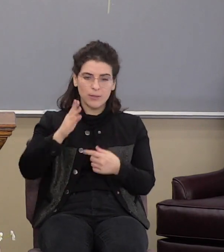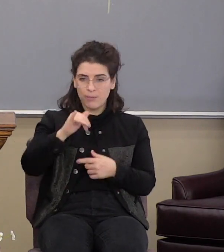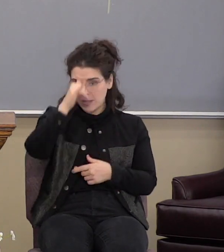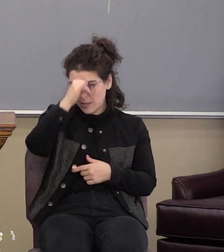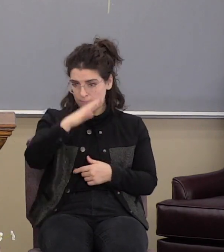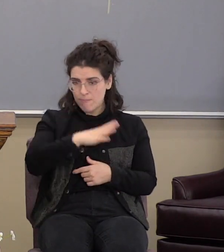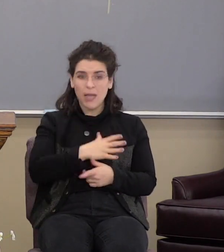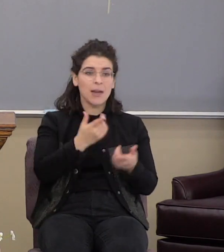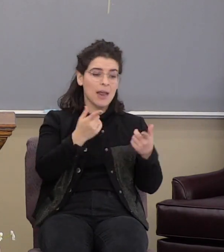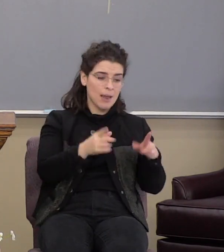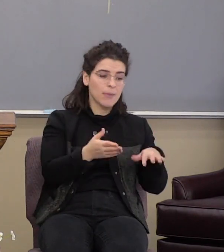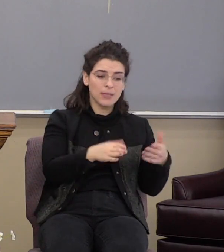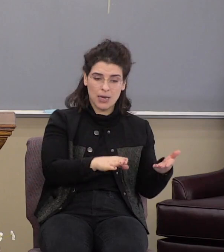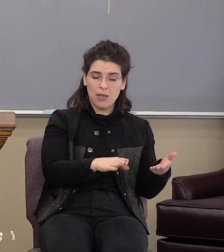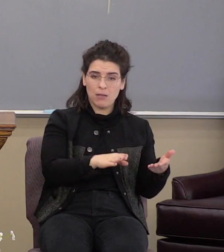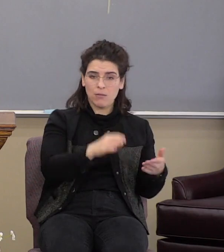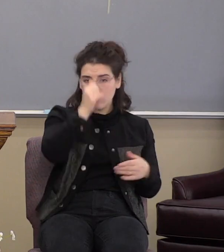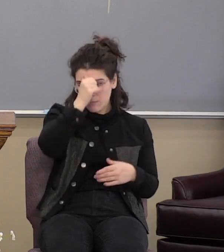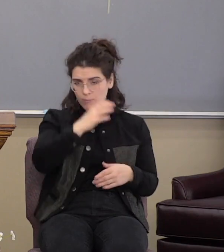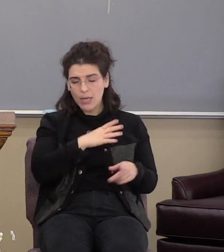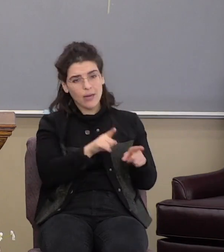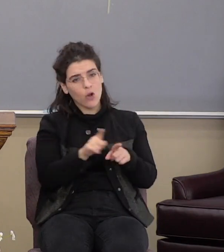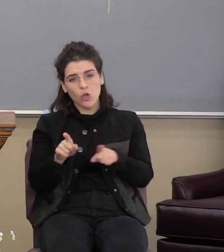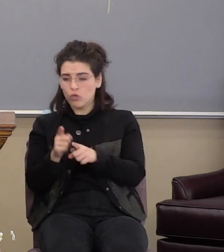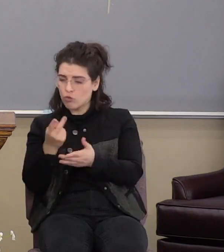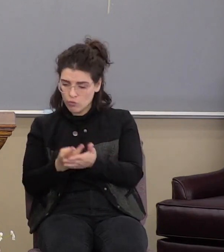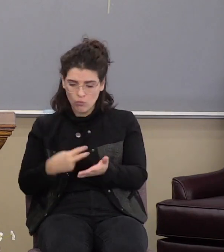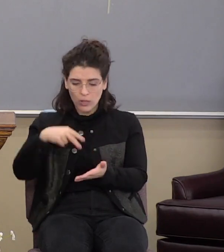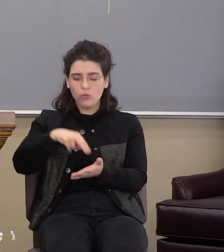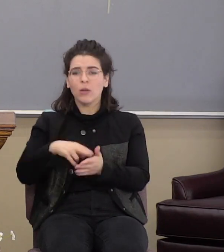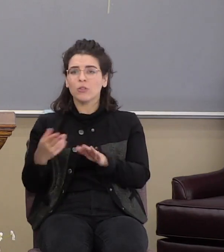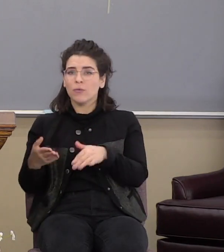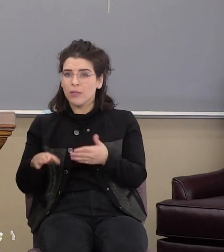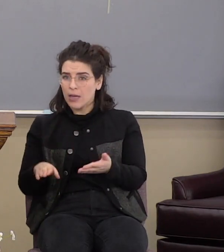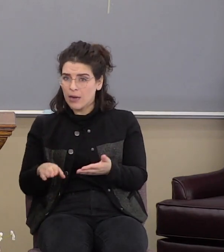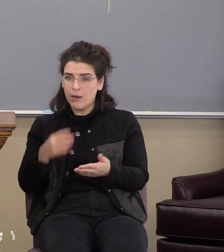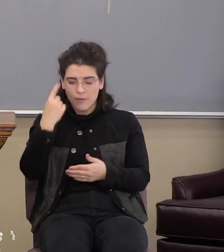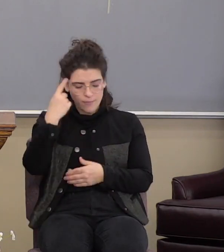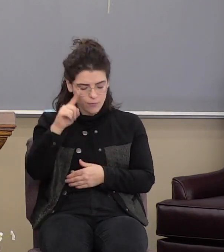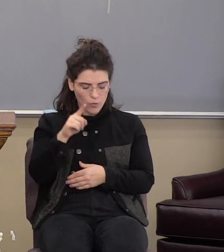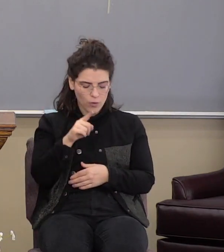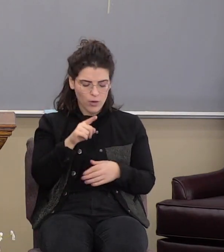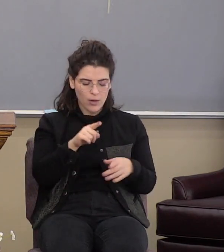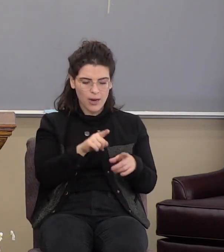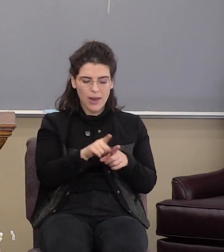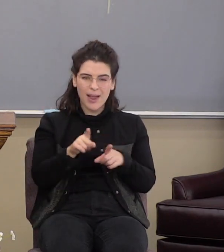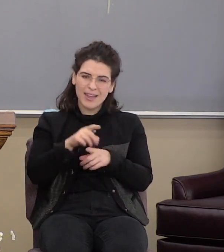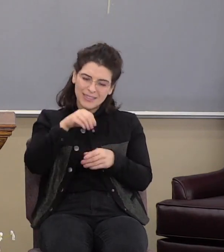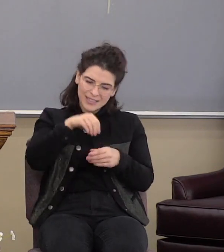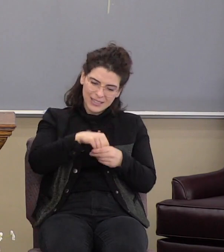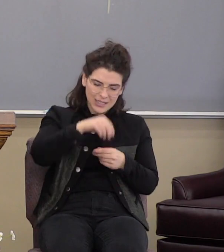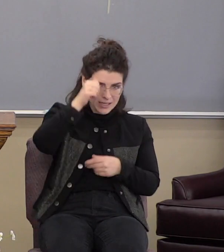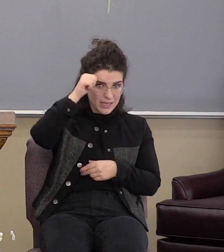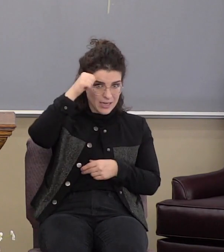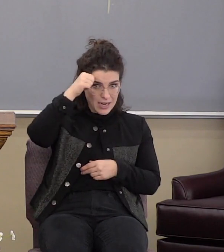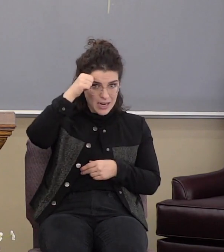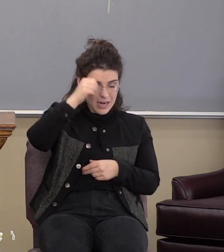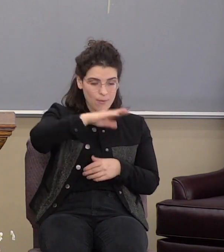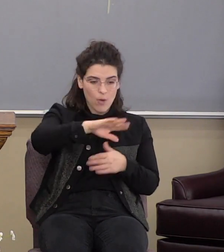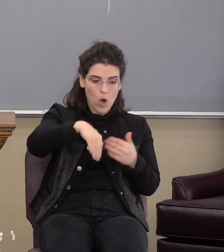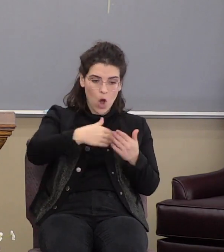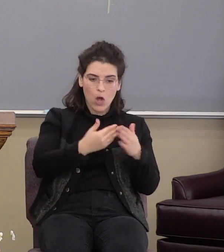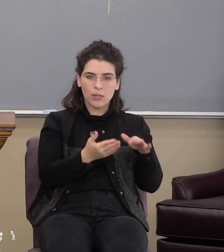came death, by man came also the resurrection of the dead. For as in Adam